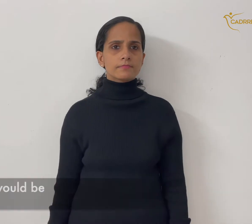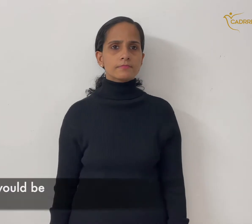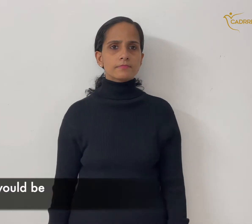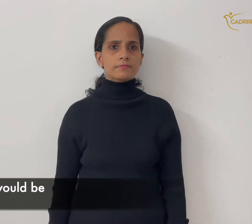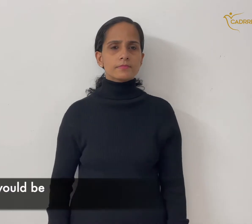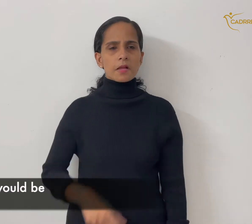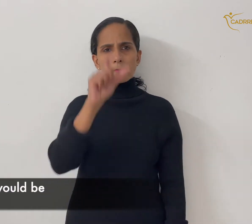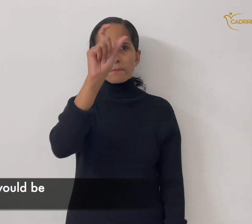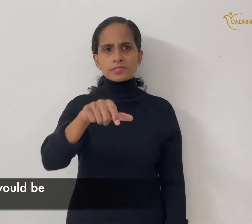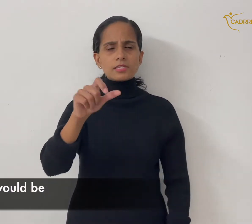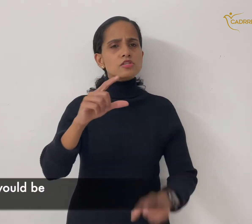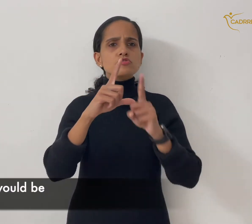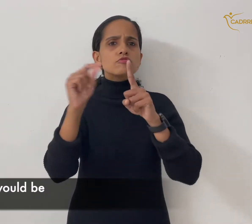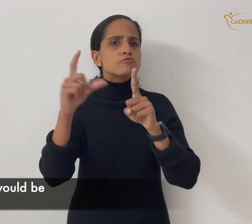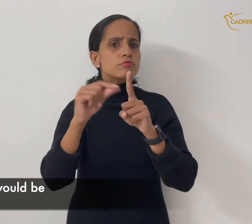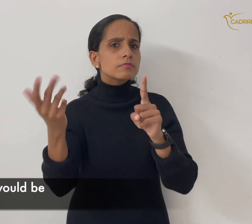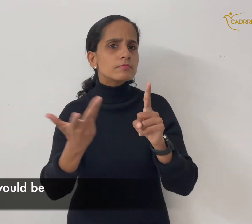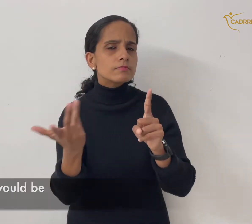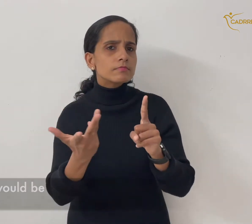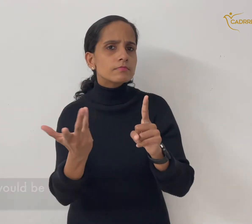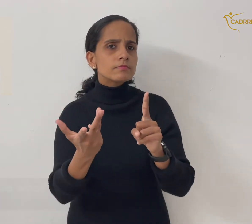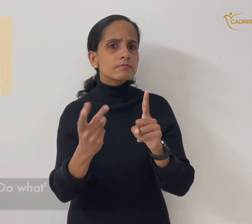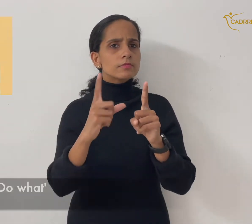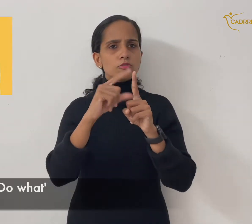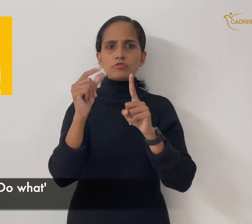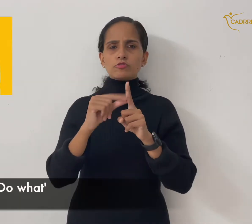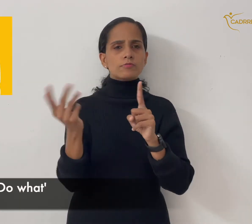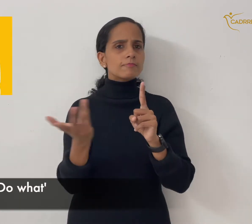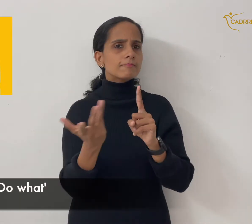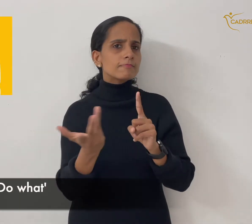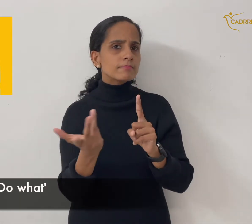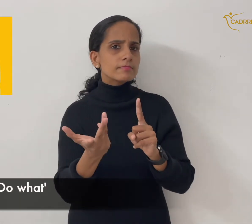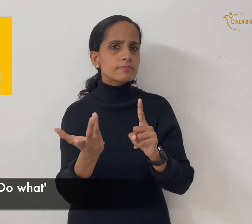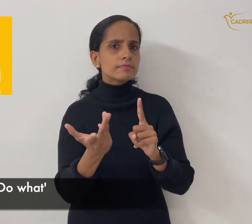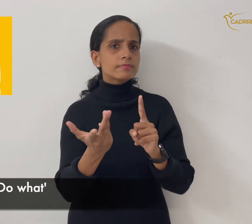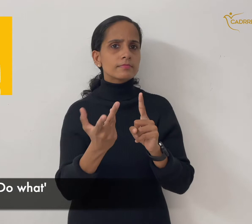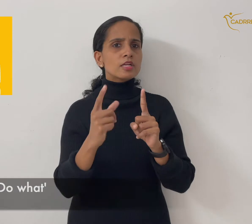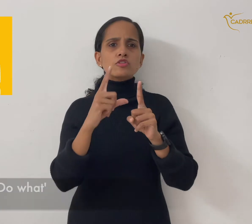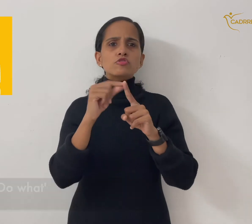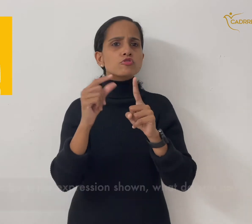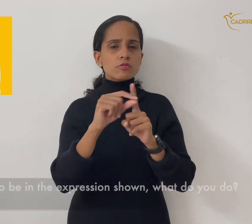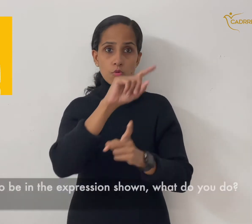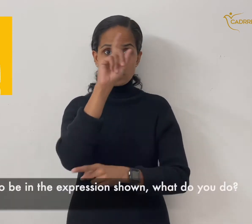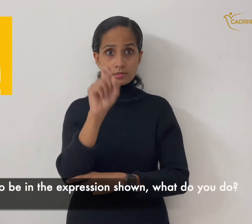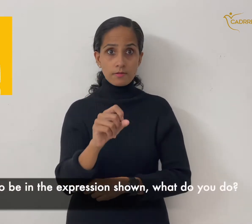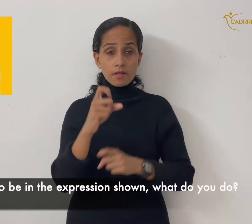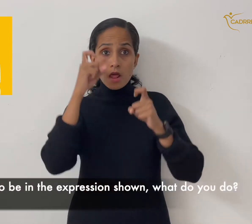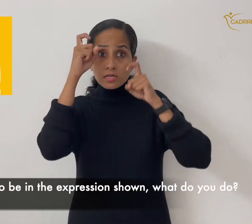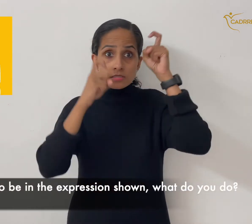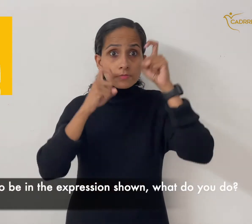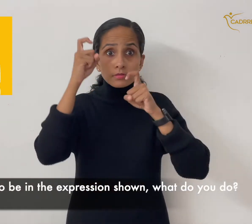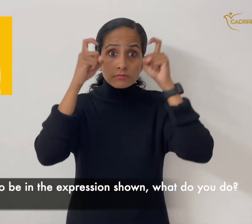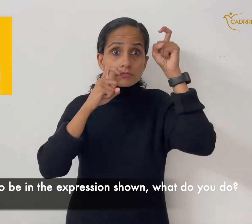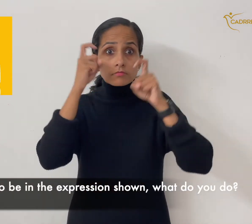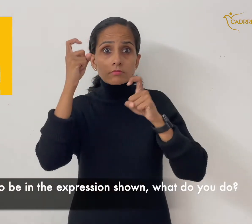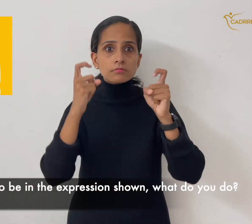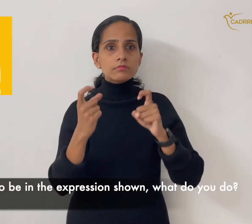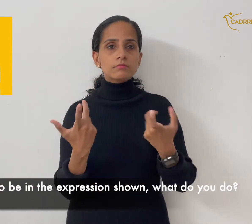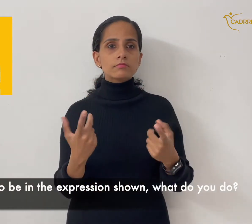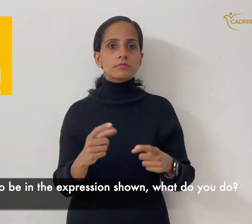The next question would be, what do you do? Do what? So the question has